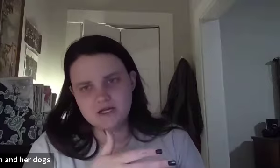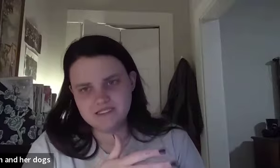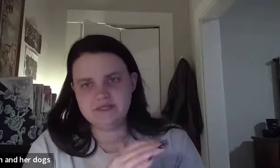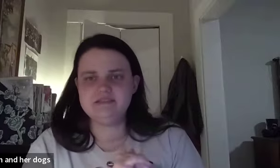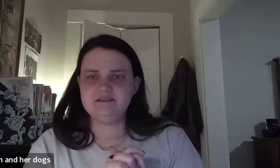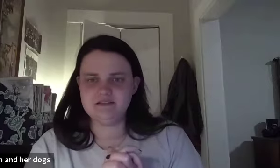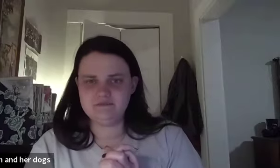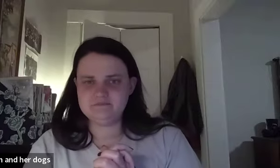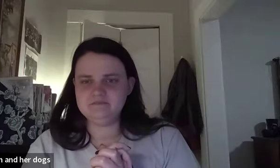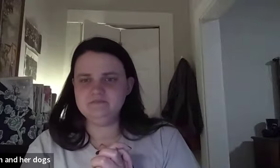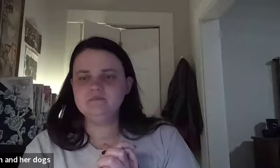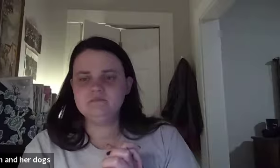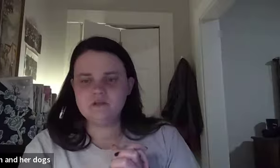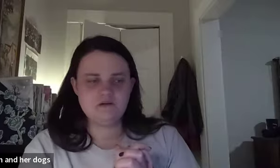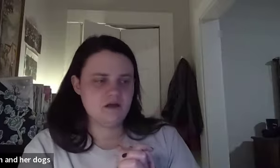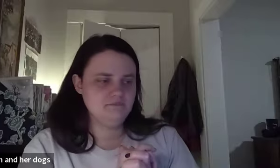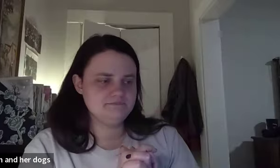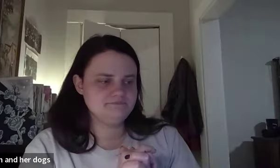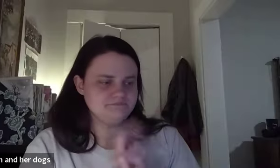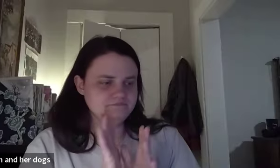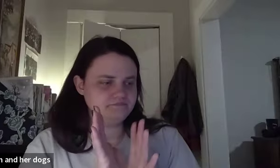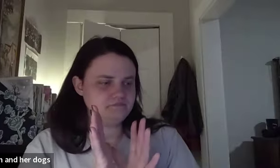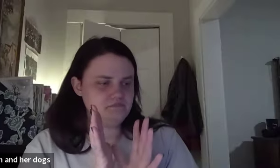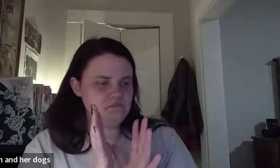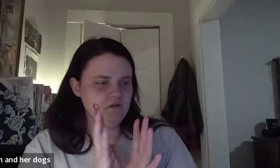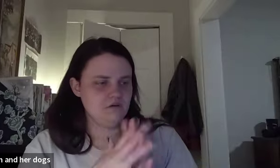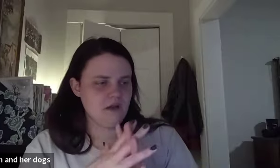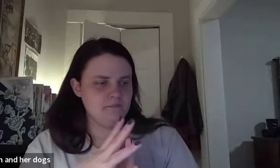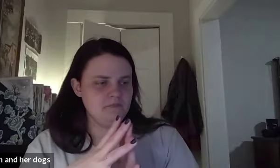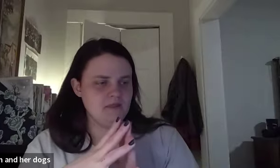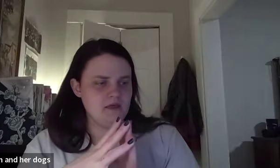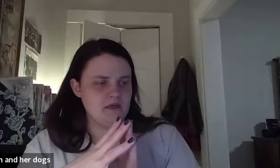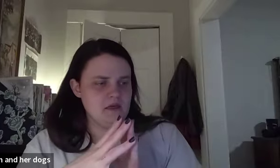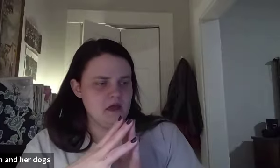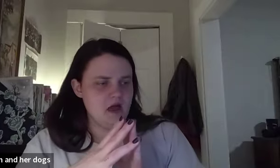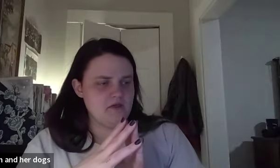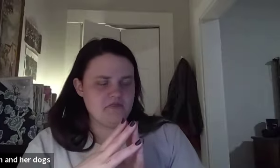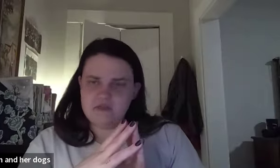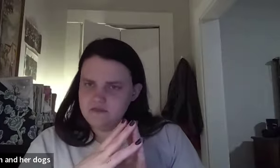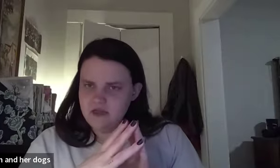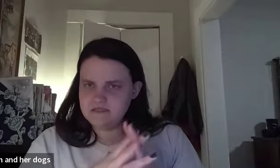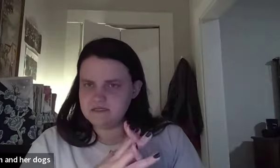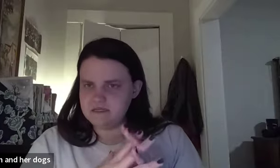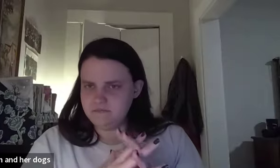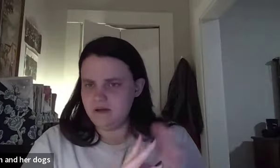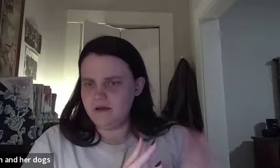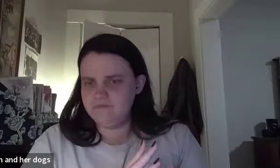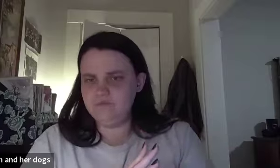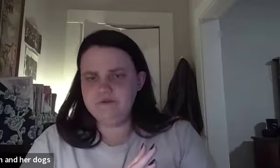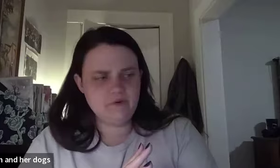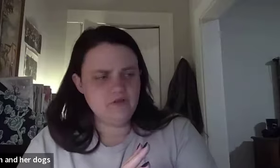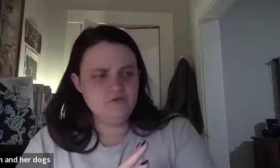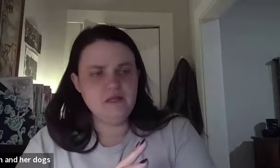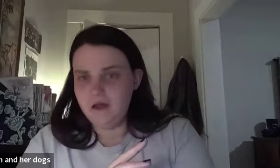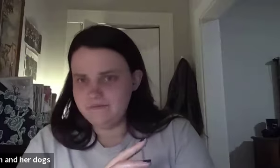cost basically. All right. Okay. I think that is it. We've gone through a lot